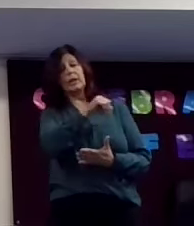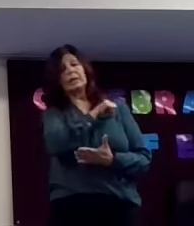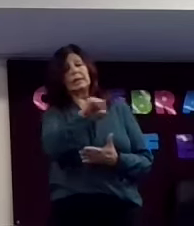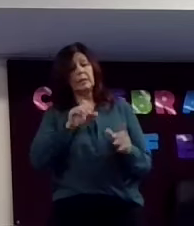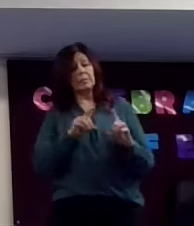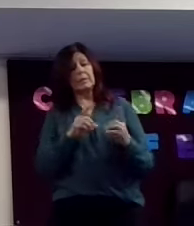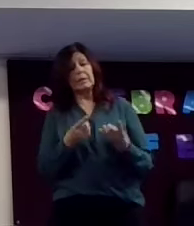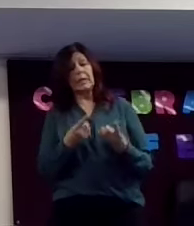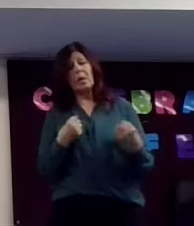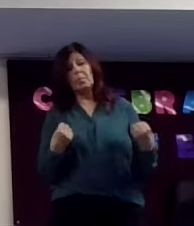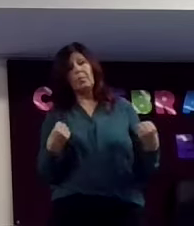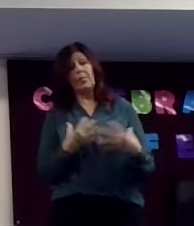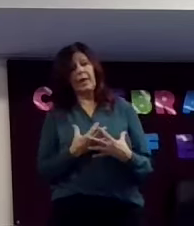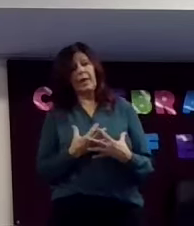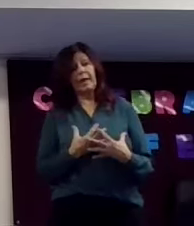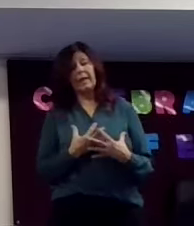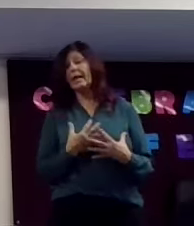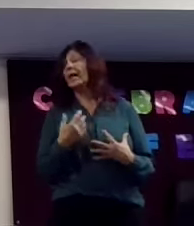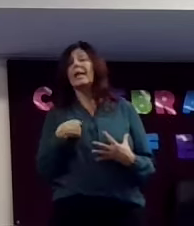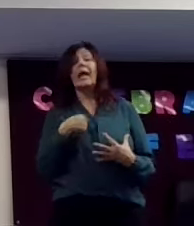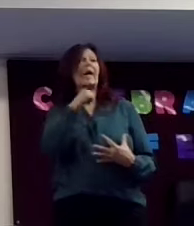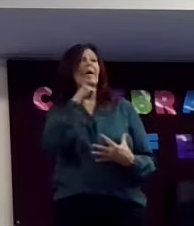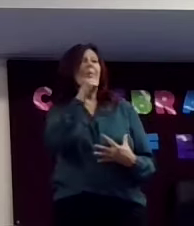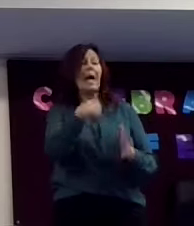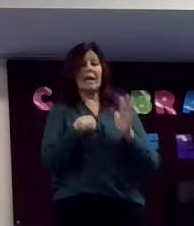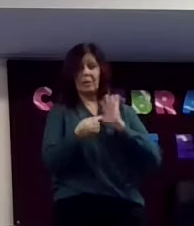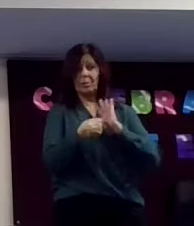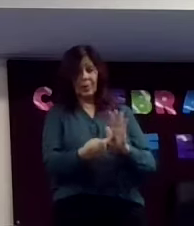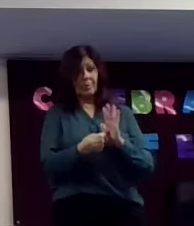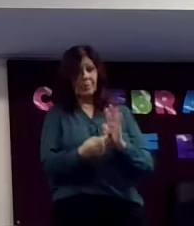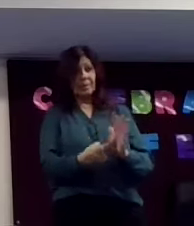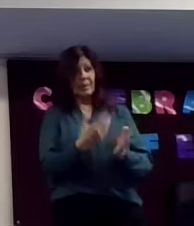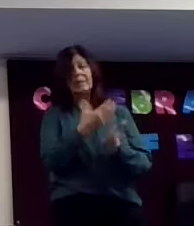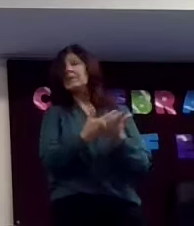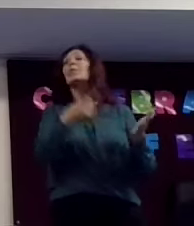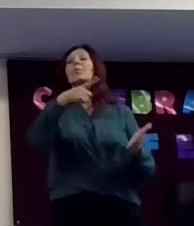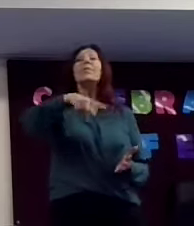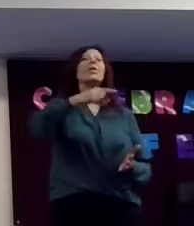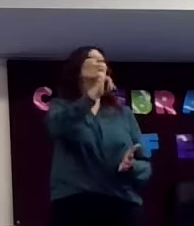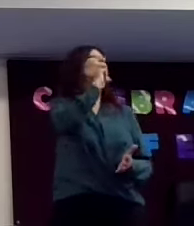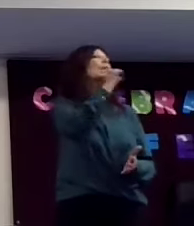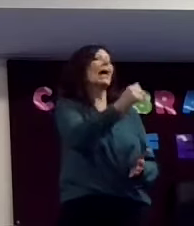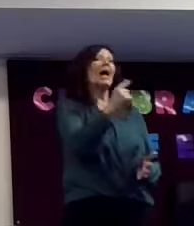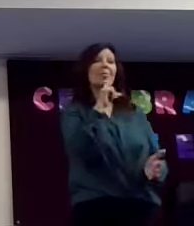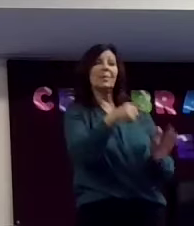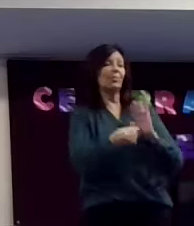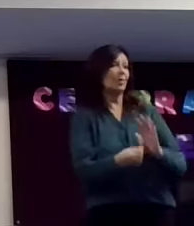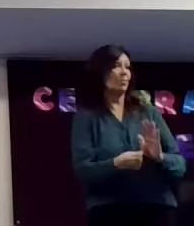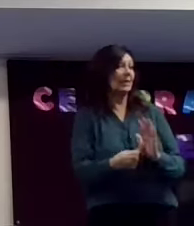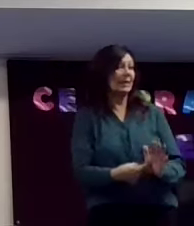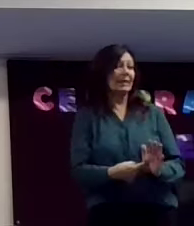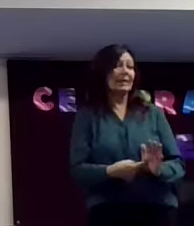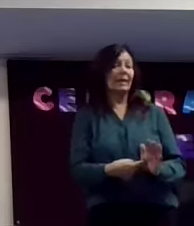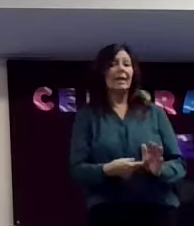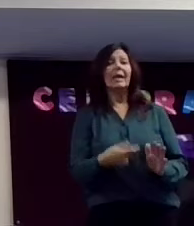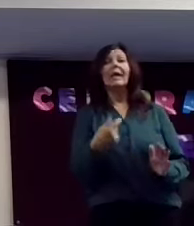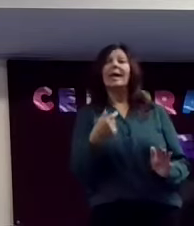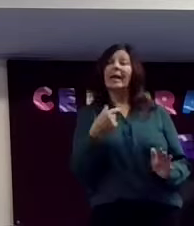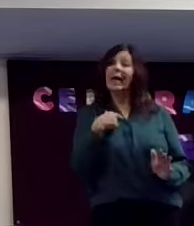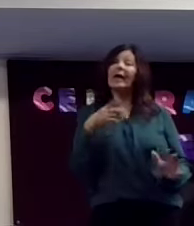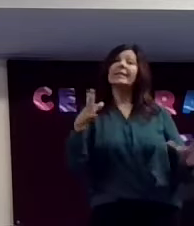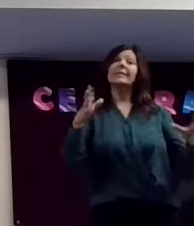district, is that I am not going to be represented. Some of you are not going to be represented. And I